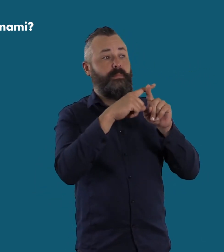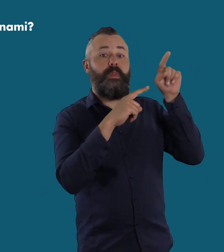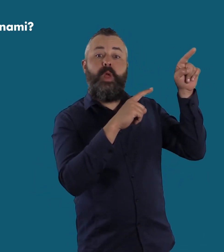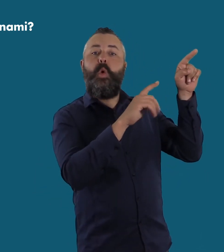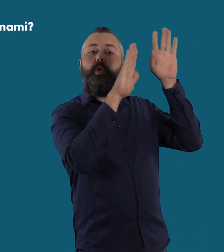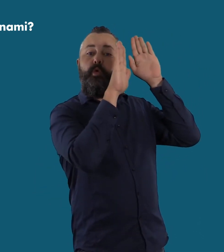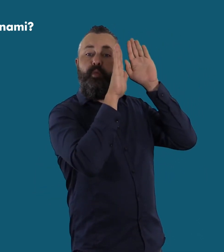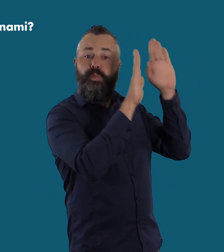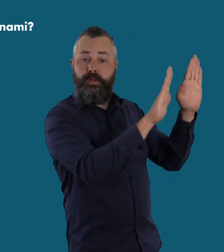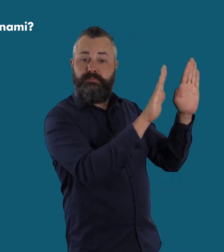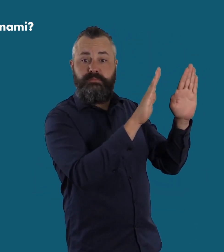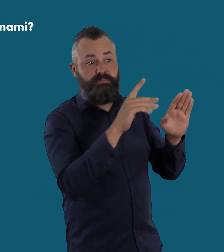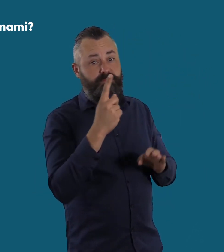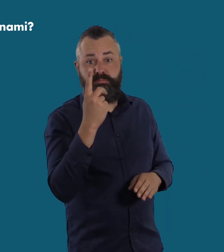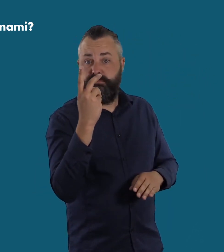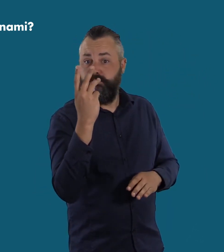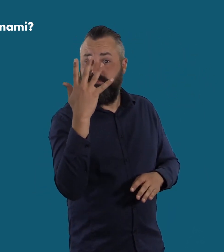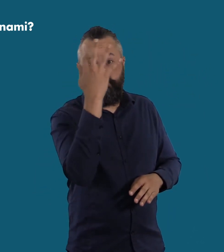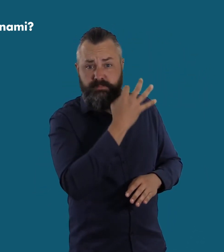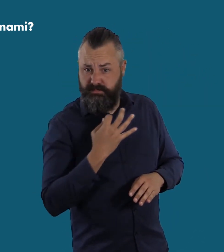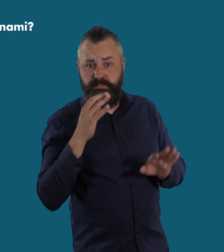Wait at the safe place for several hours.